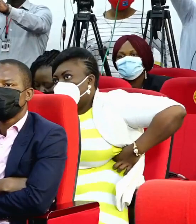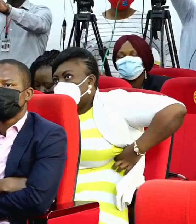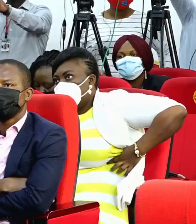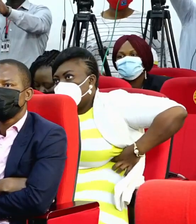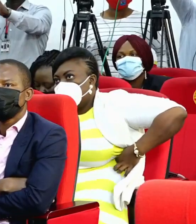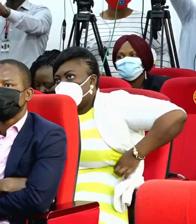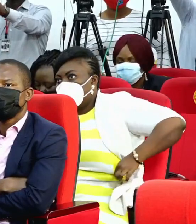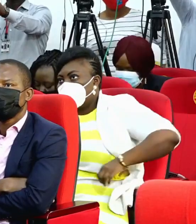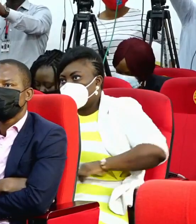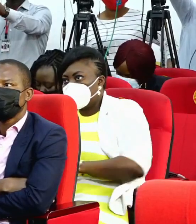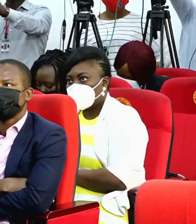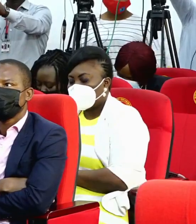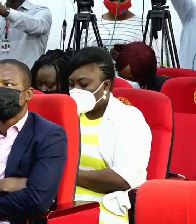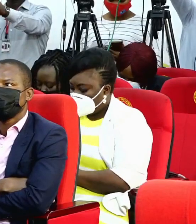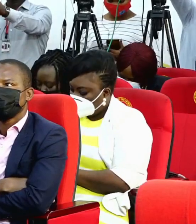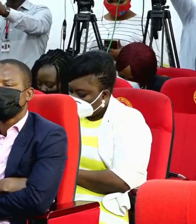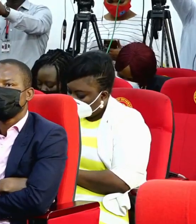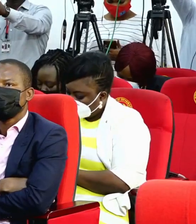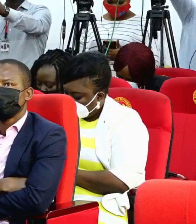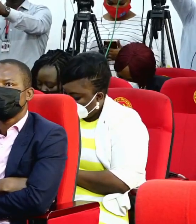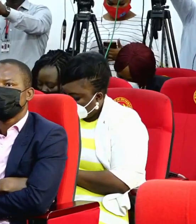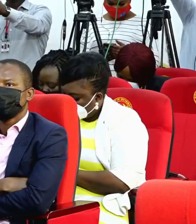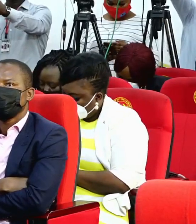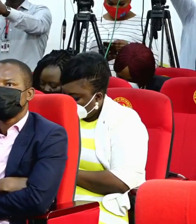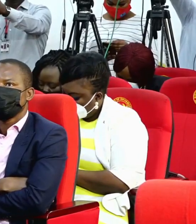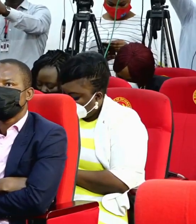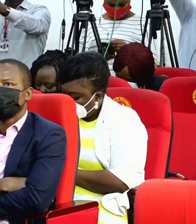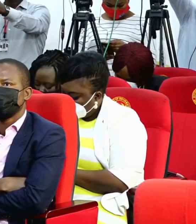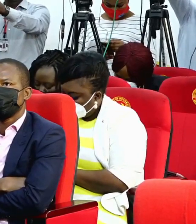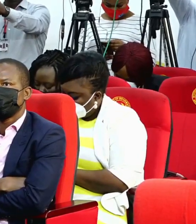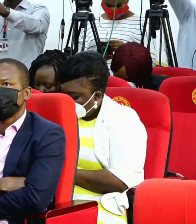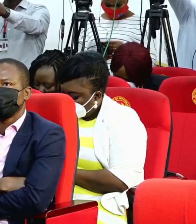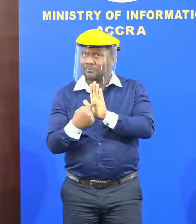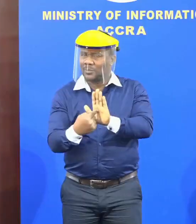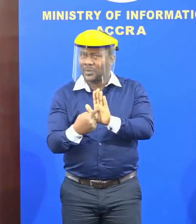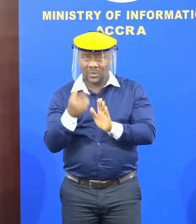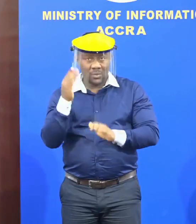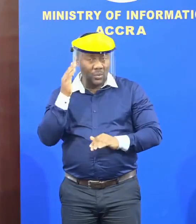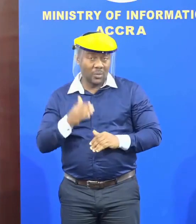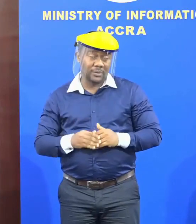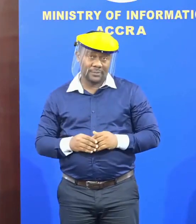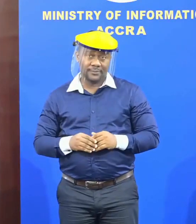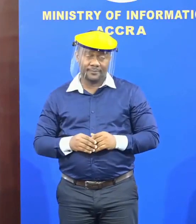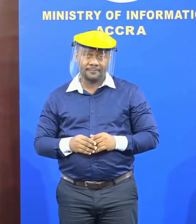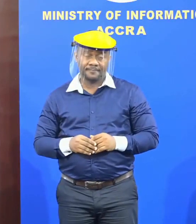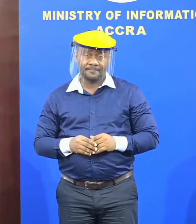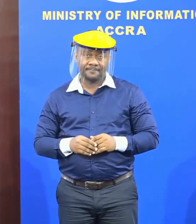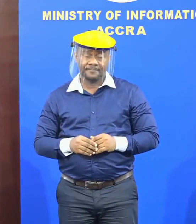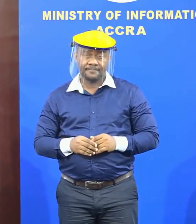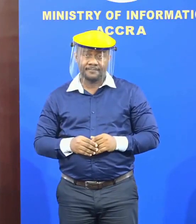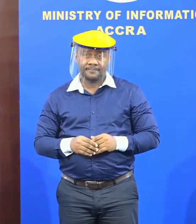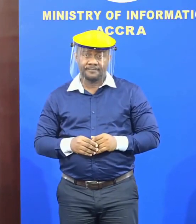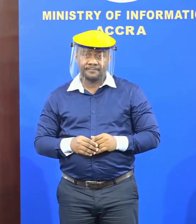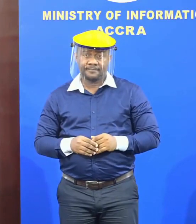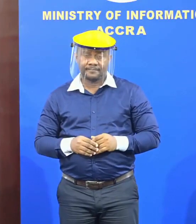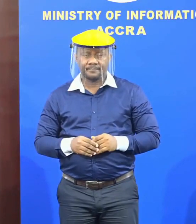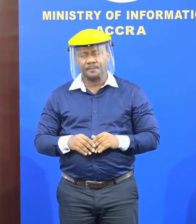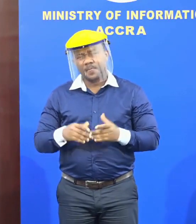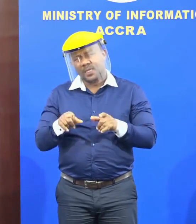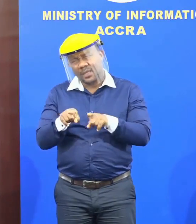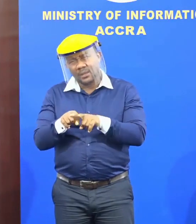already out, urging Ghanaians to consume what we produce here as chocolate. Of course, there are the leadership